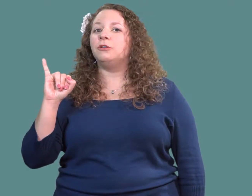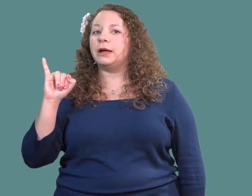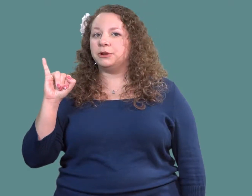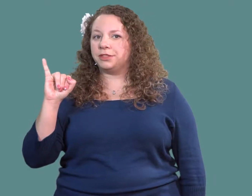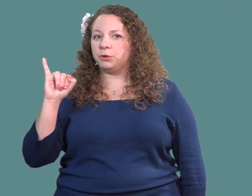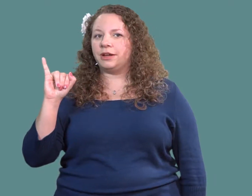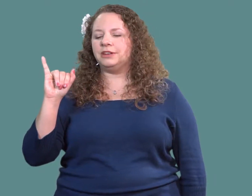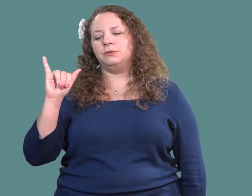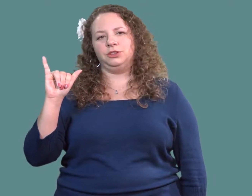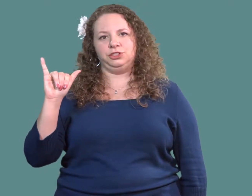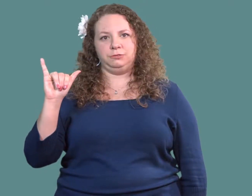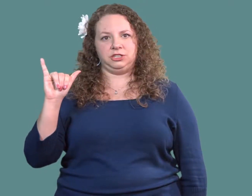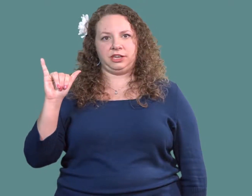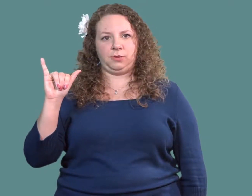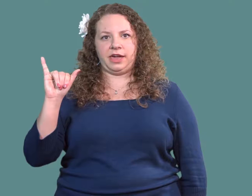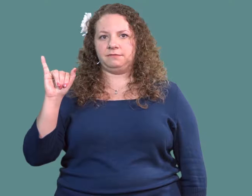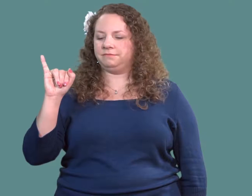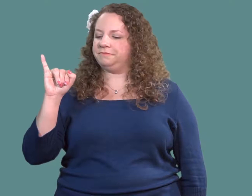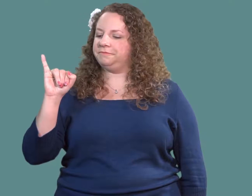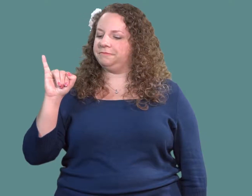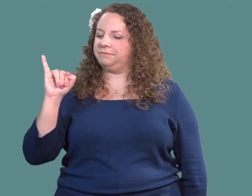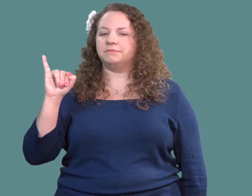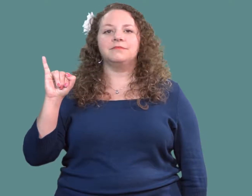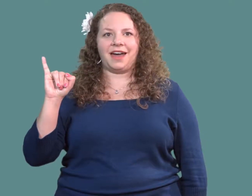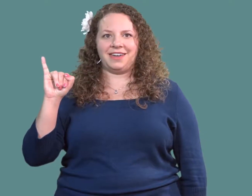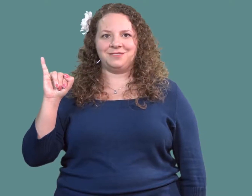wrap your thumb around, it will look too much like a Y. I.